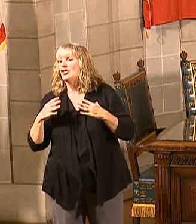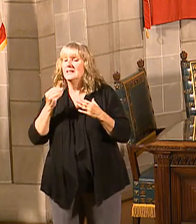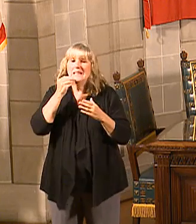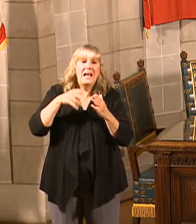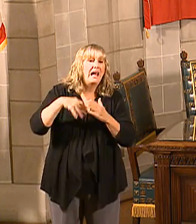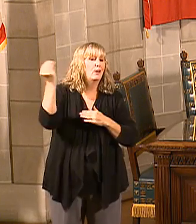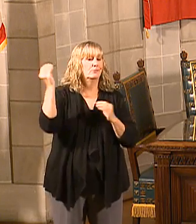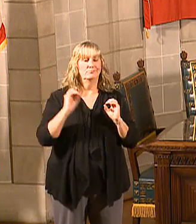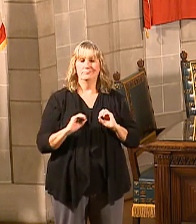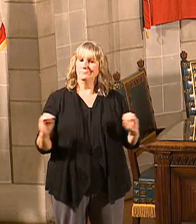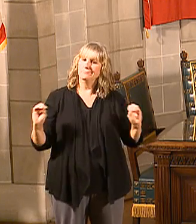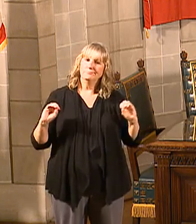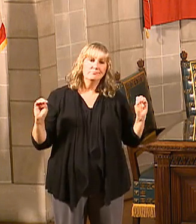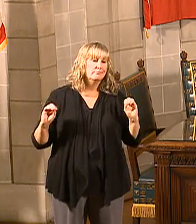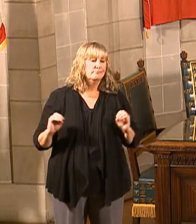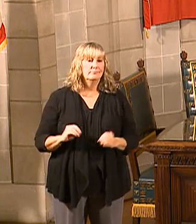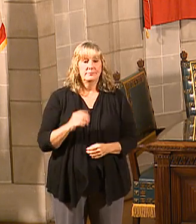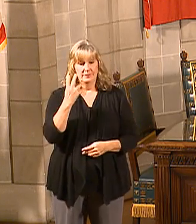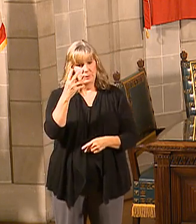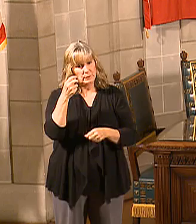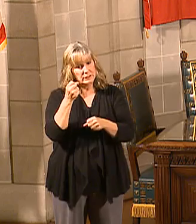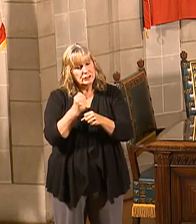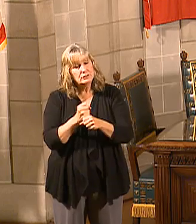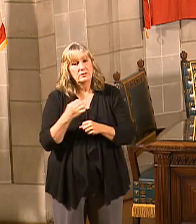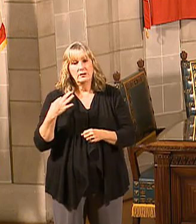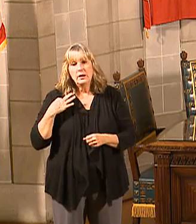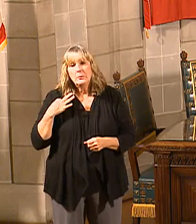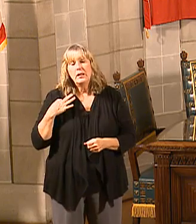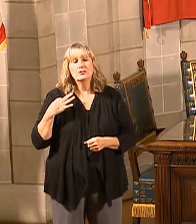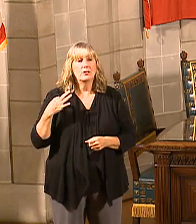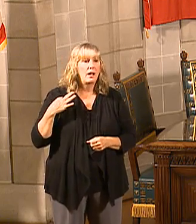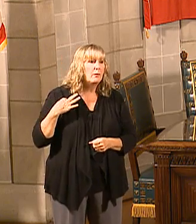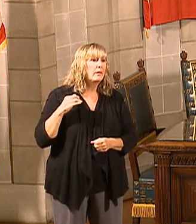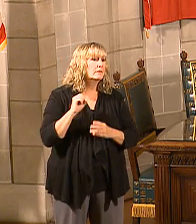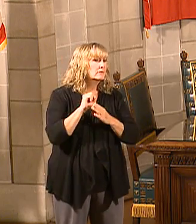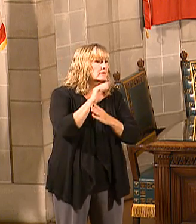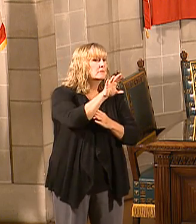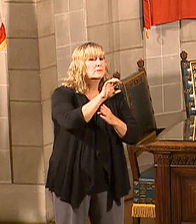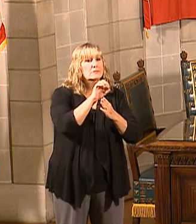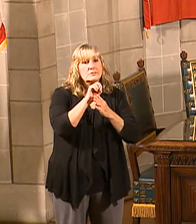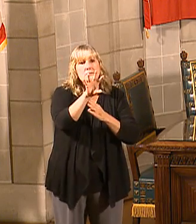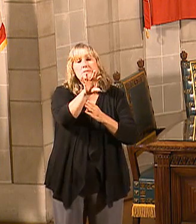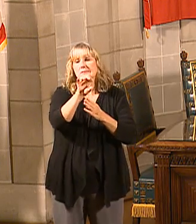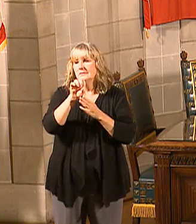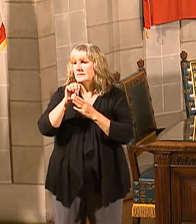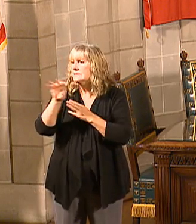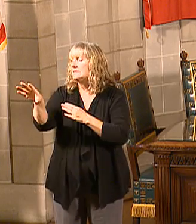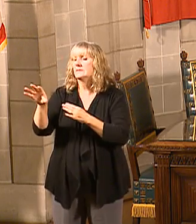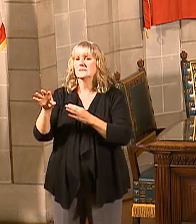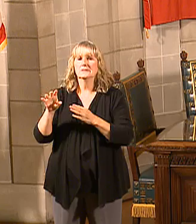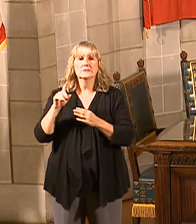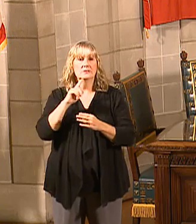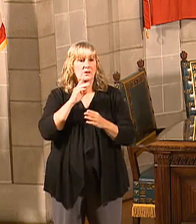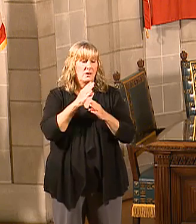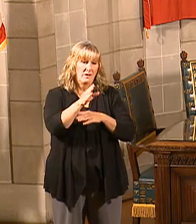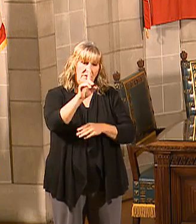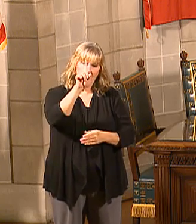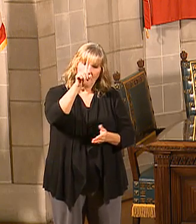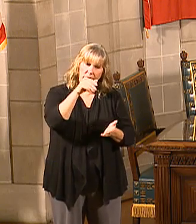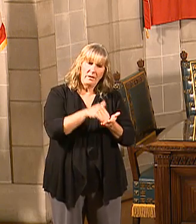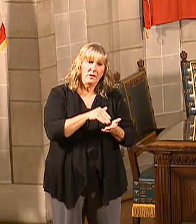out. For 4 years, I put in application after application after application, over